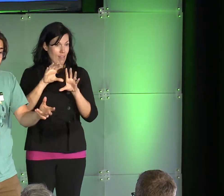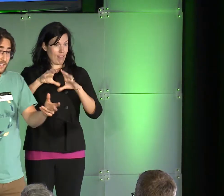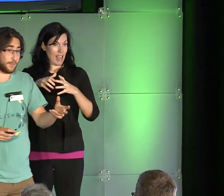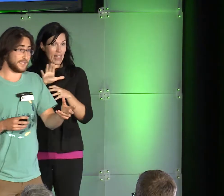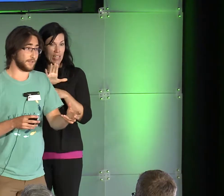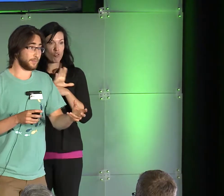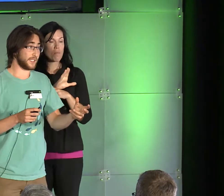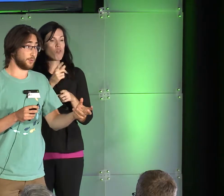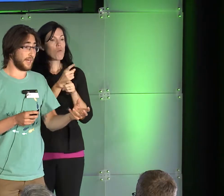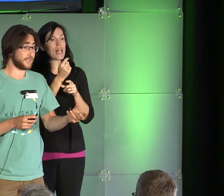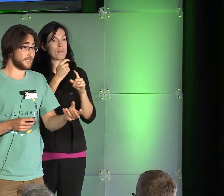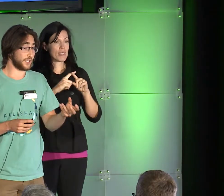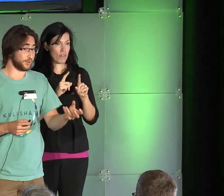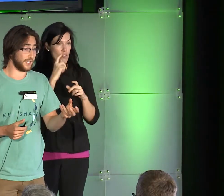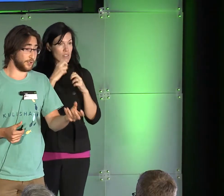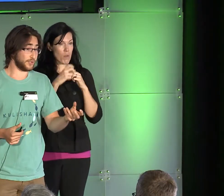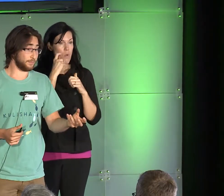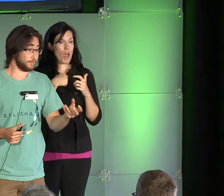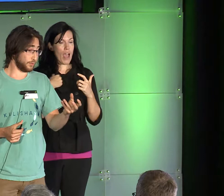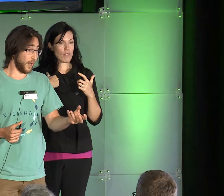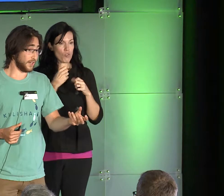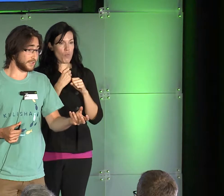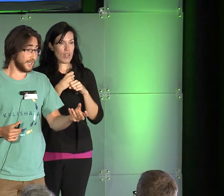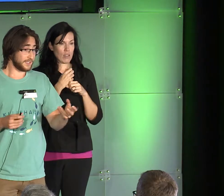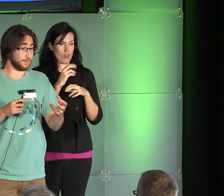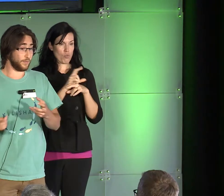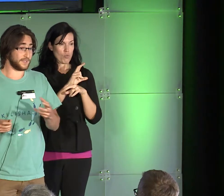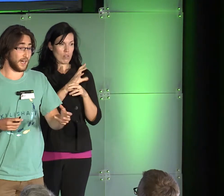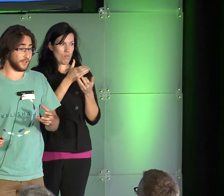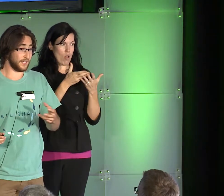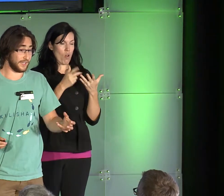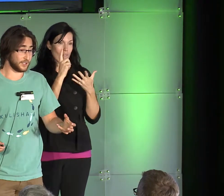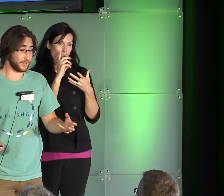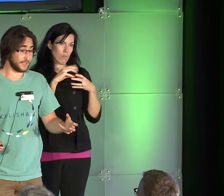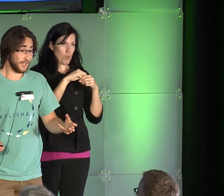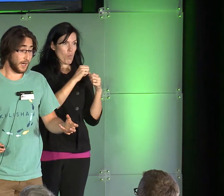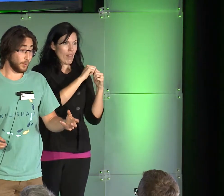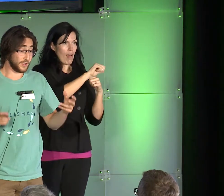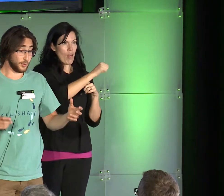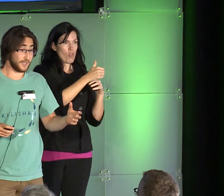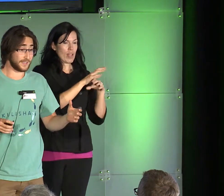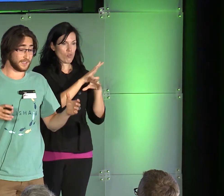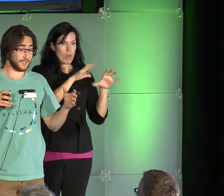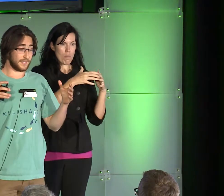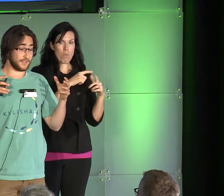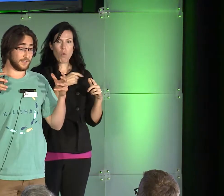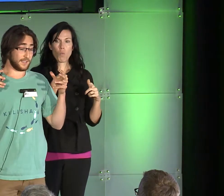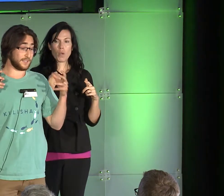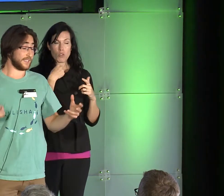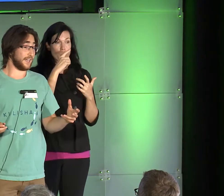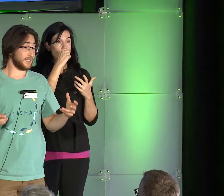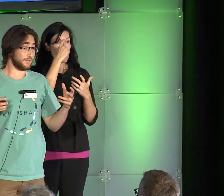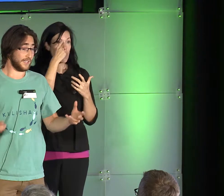And you're right, it's a little bit difficult because we would have to essentially create a new product to move into other industries. But we do think that